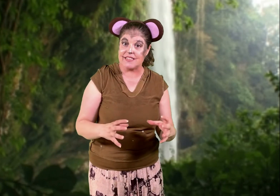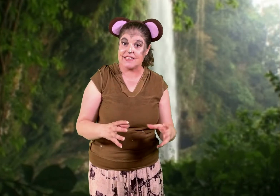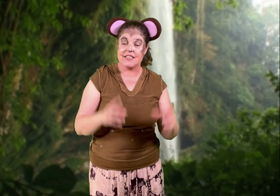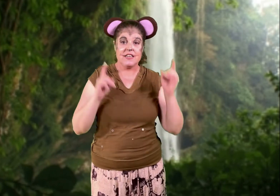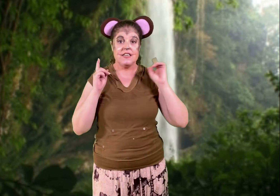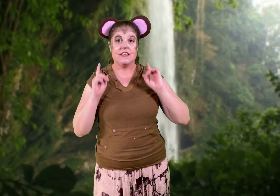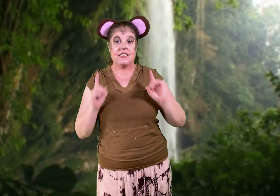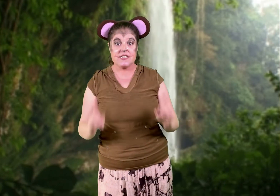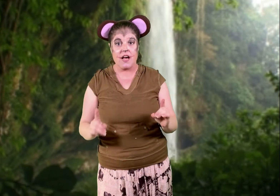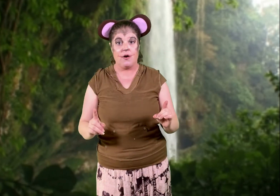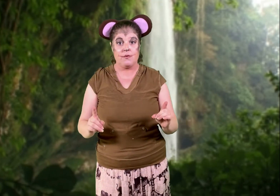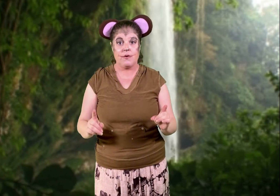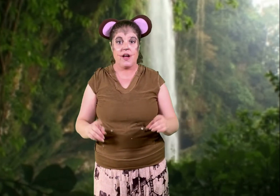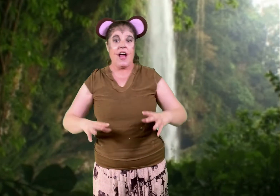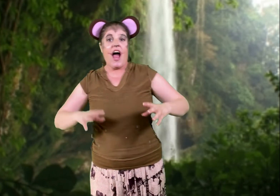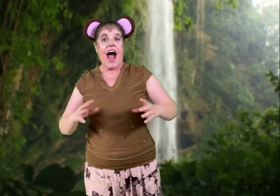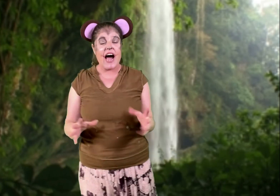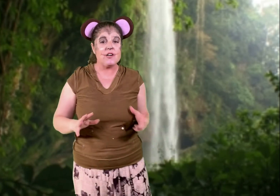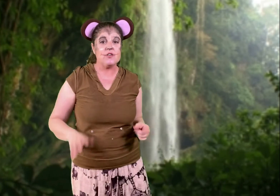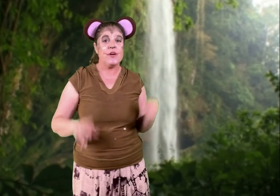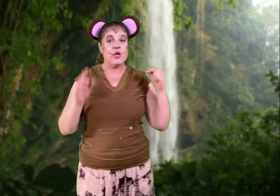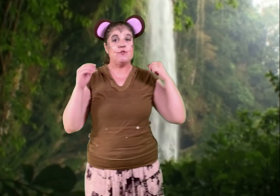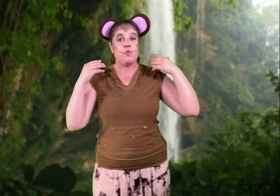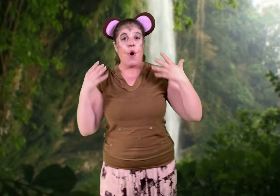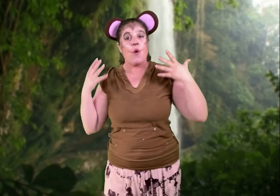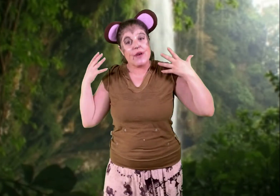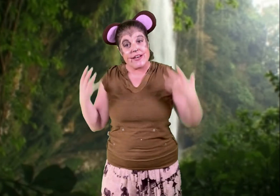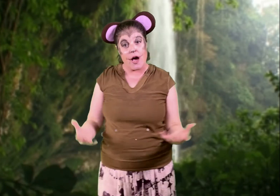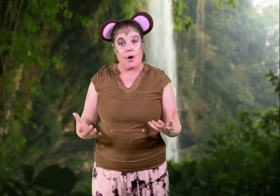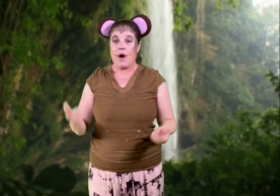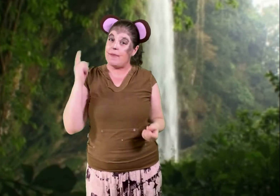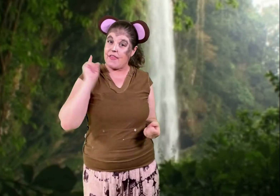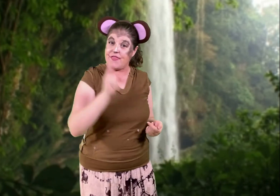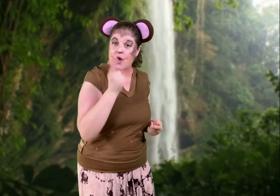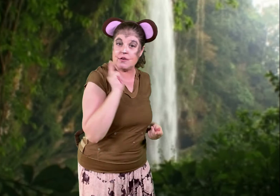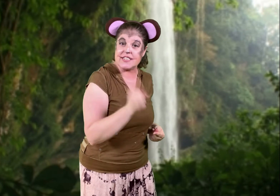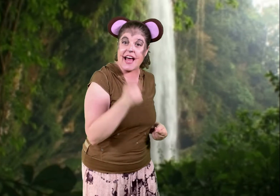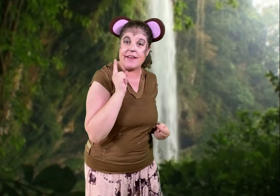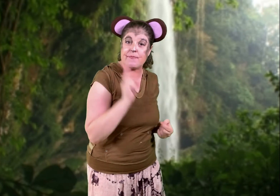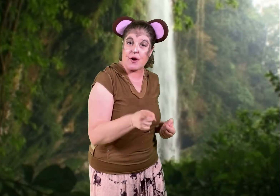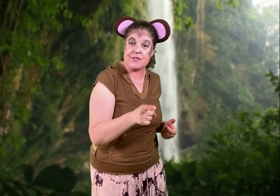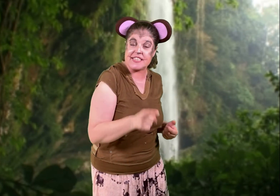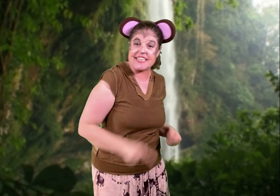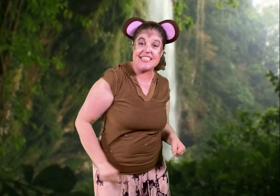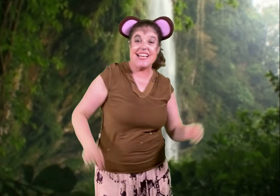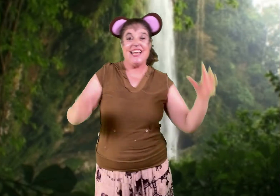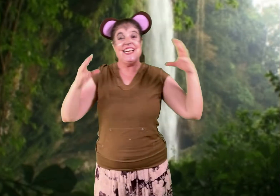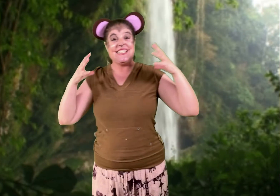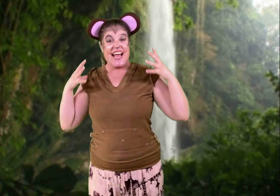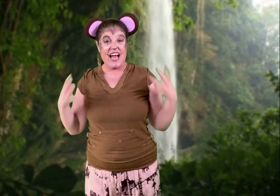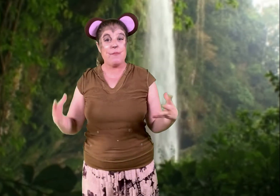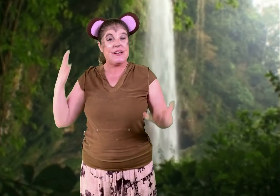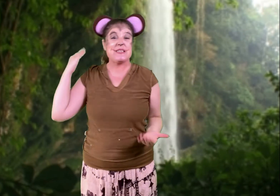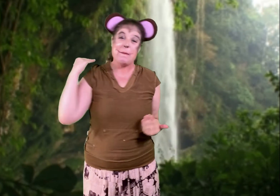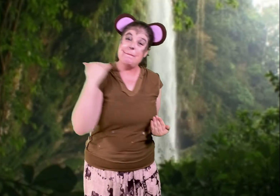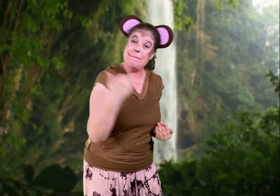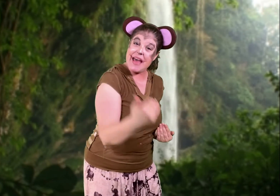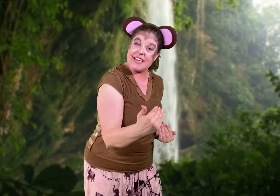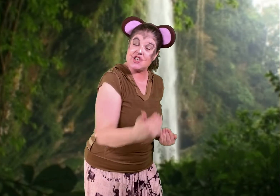plants. So, how can we use what we know about those life processes to help us make